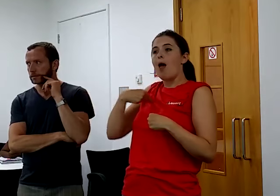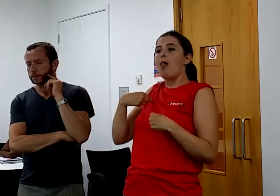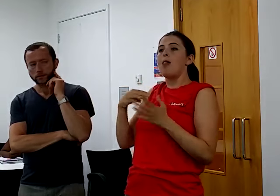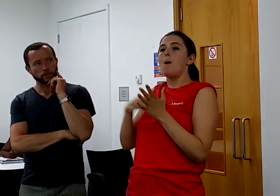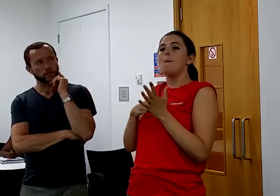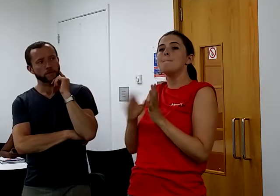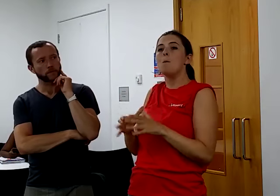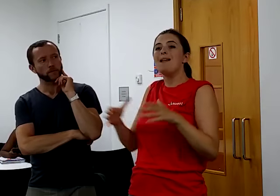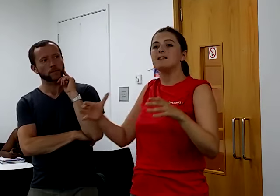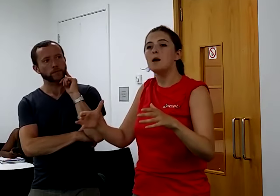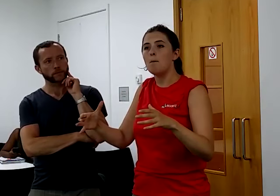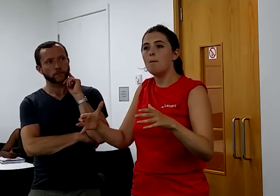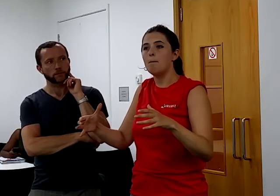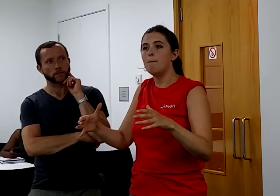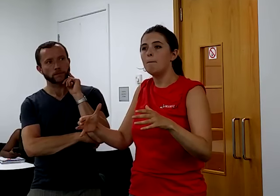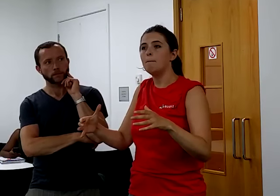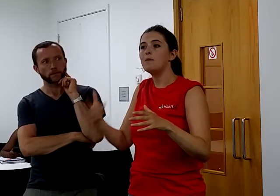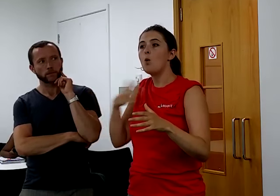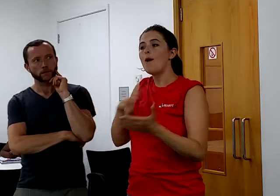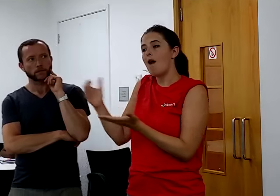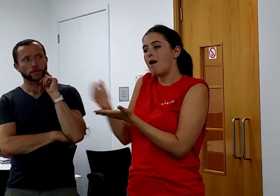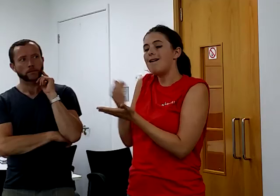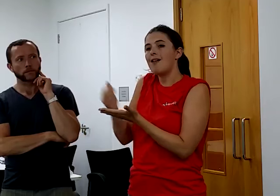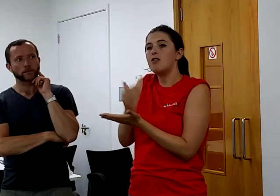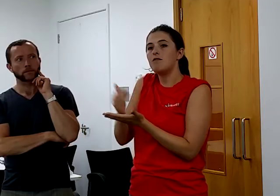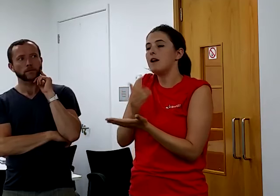contact Momentum, who are gathering